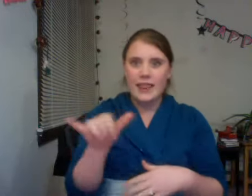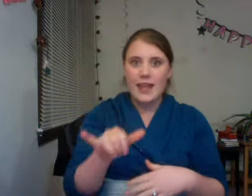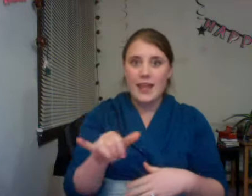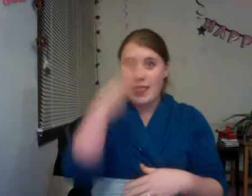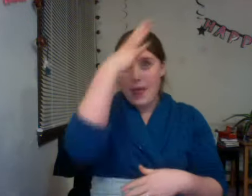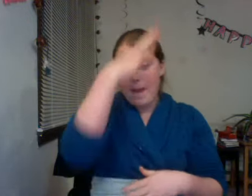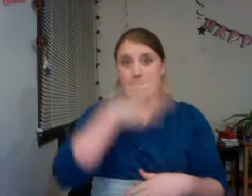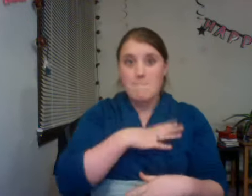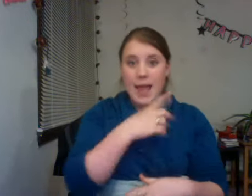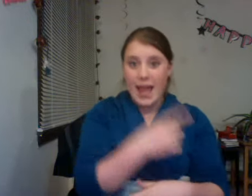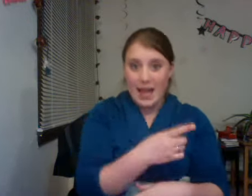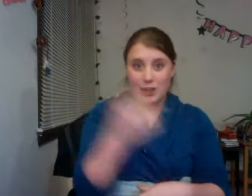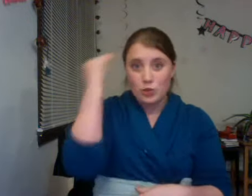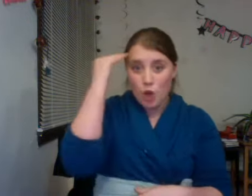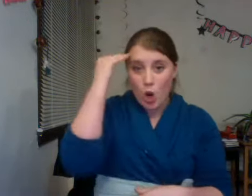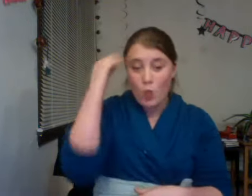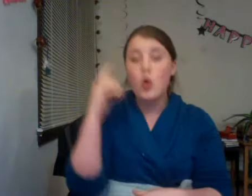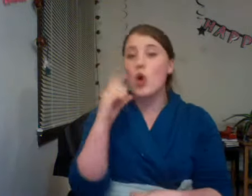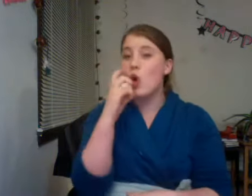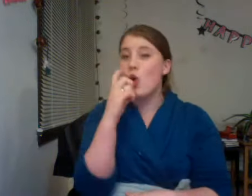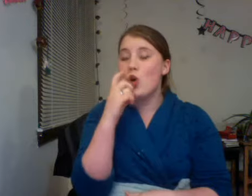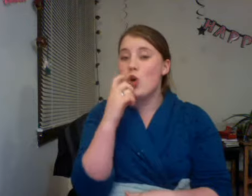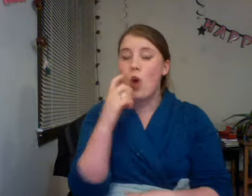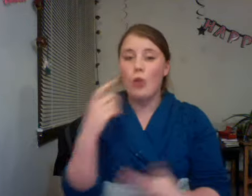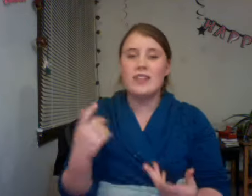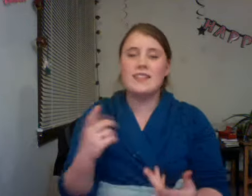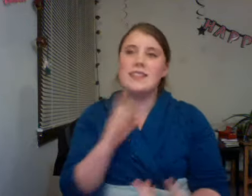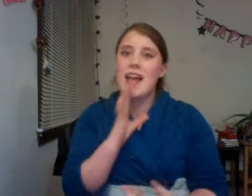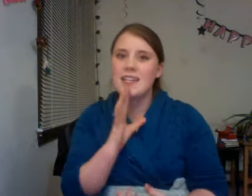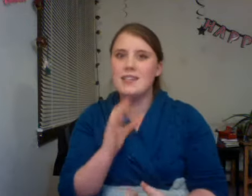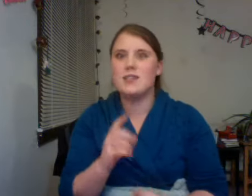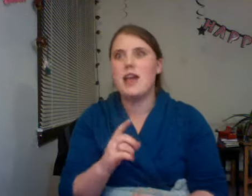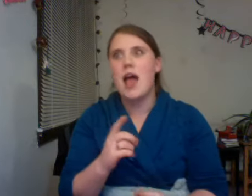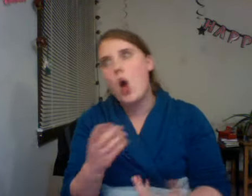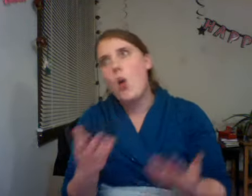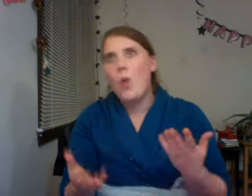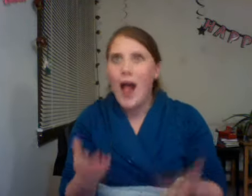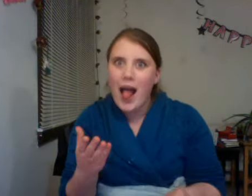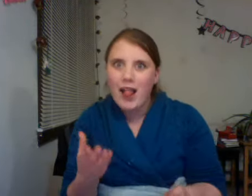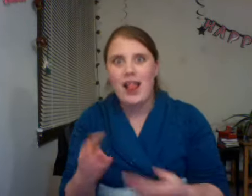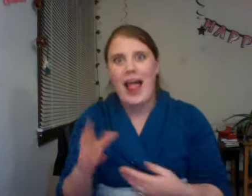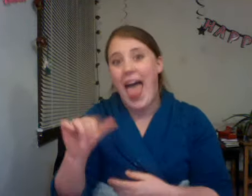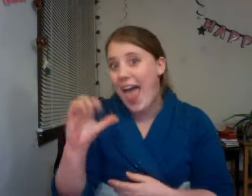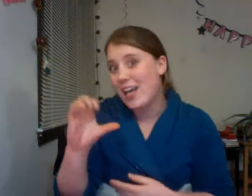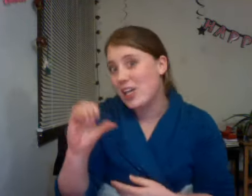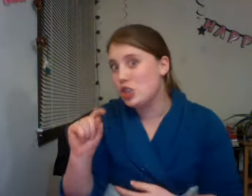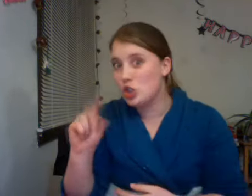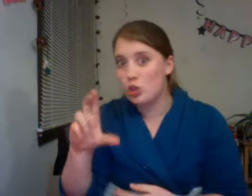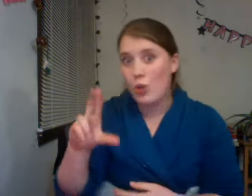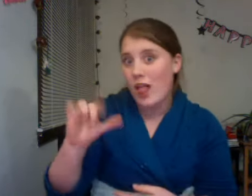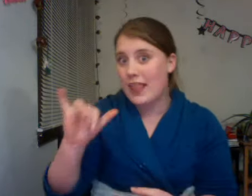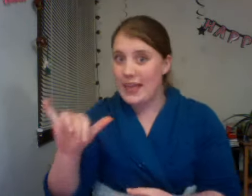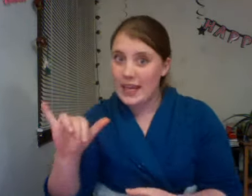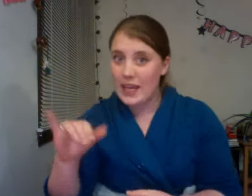be like, oh, dude, we had to get up in the middle of the night and drive 100 miles in total darkness. And that guy's like,